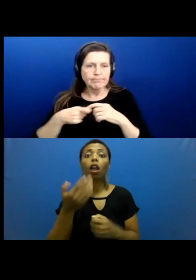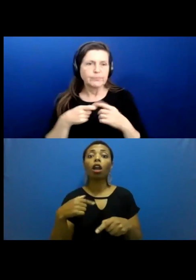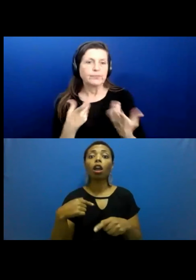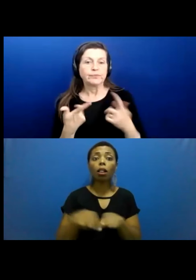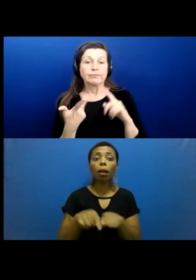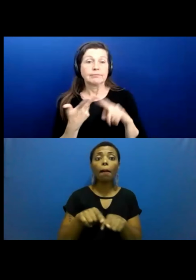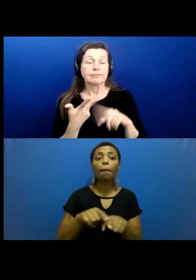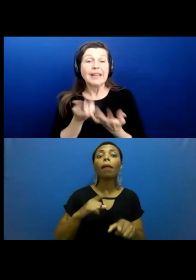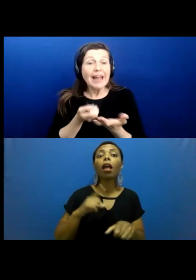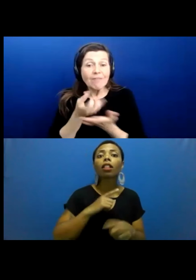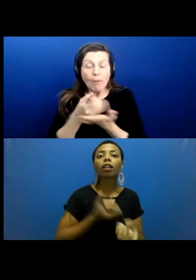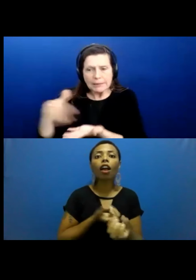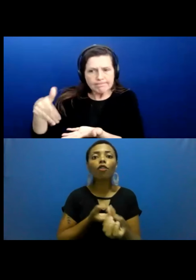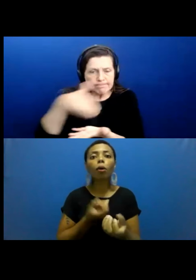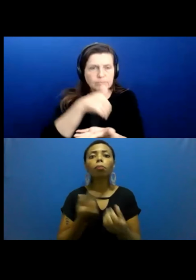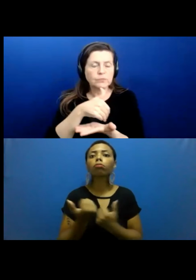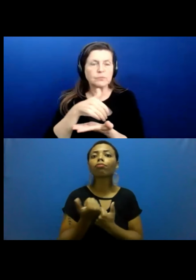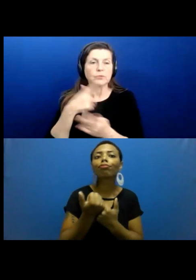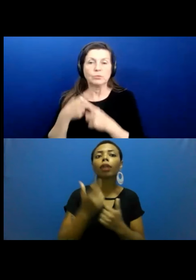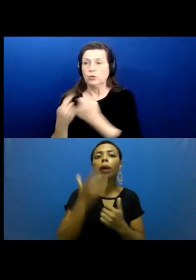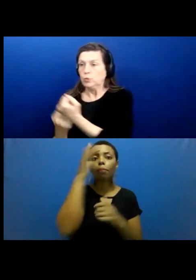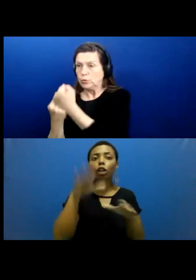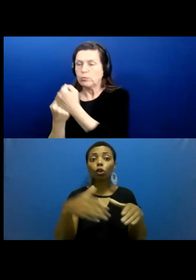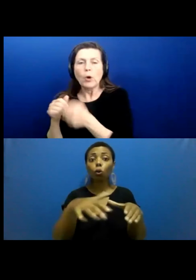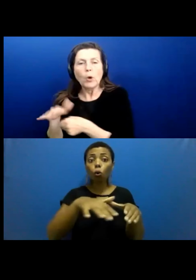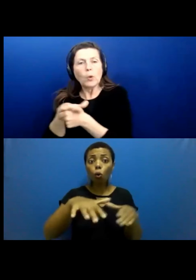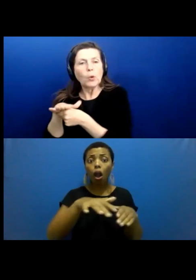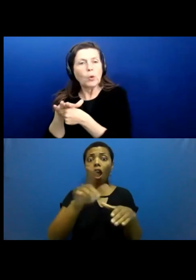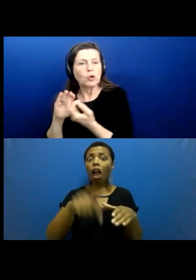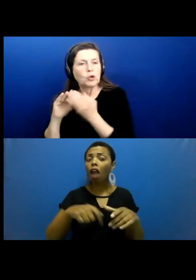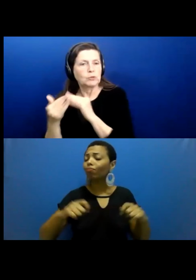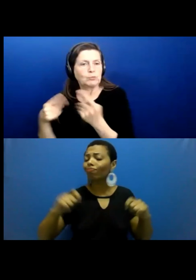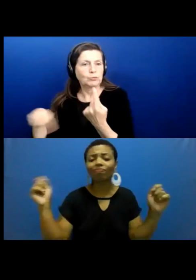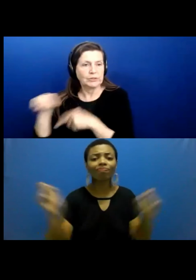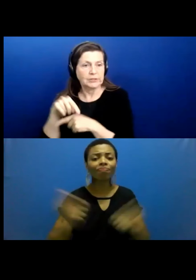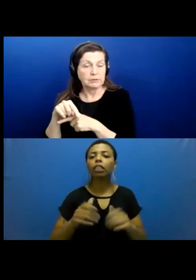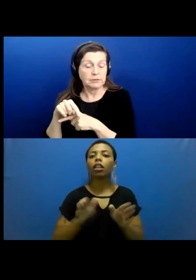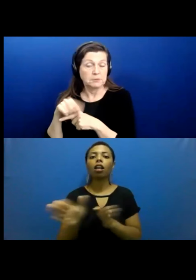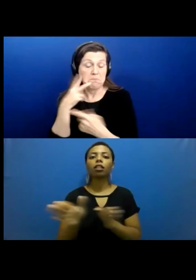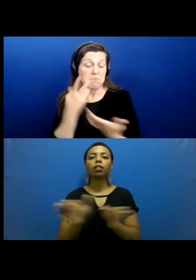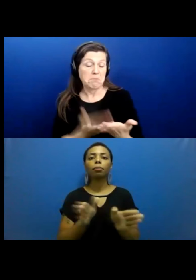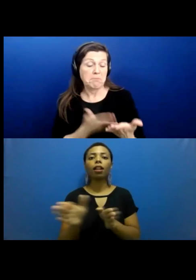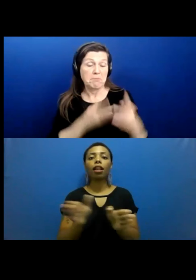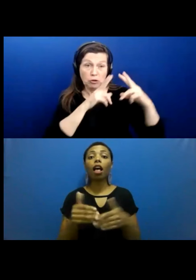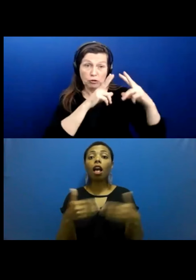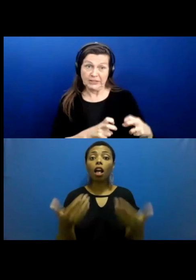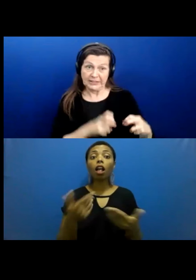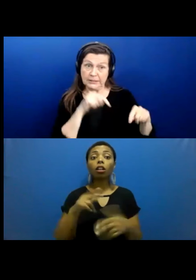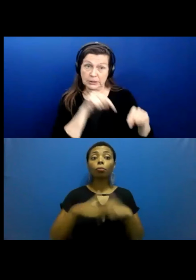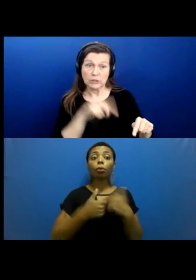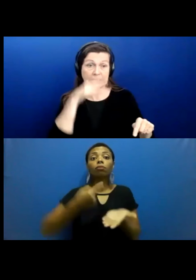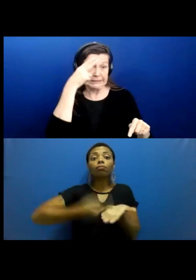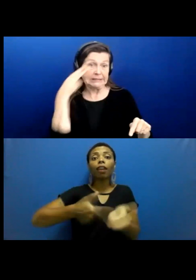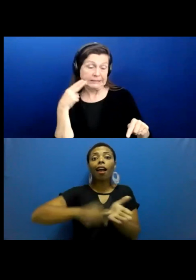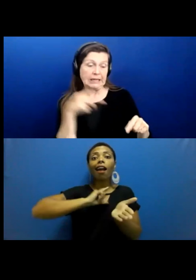and support the local communities to be as accessible as possible, because according to research done by Sense, this is one of the best